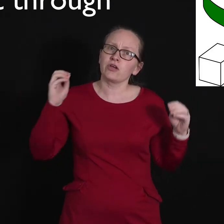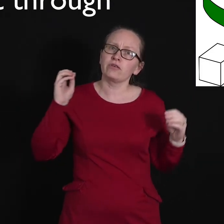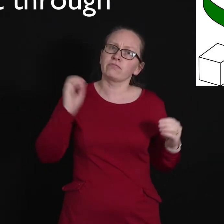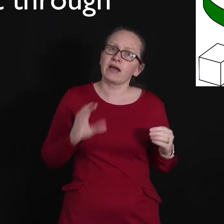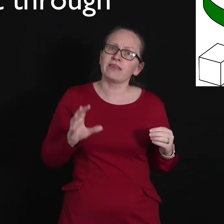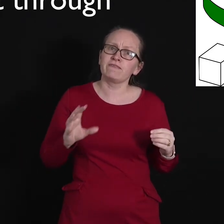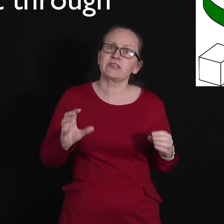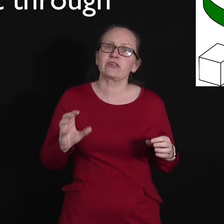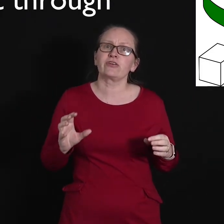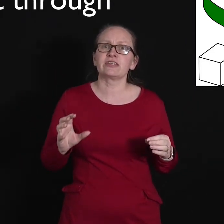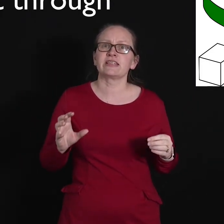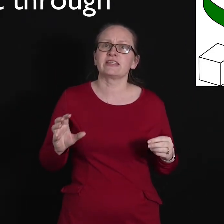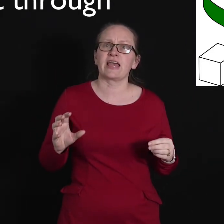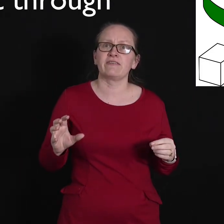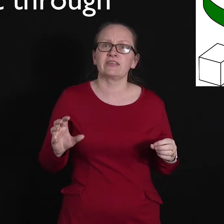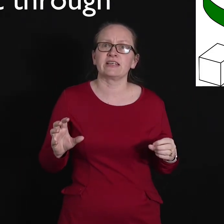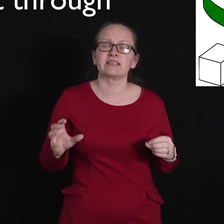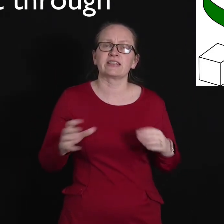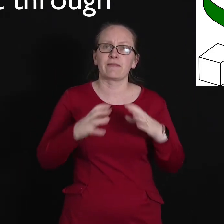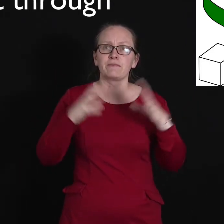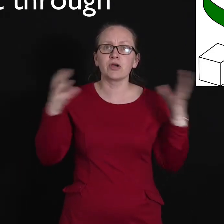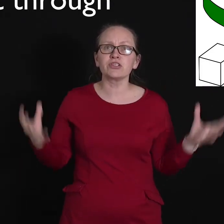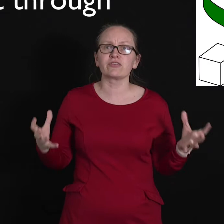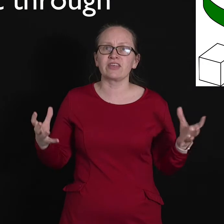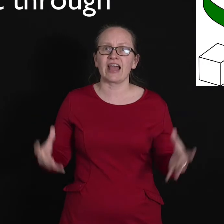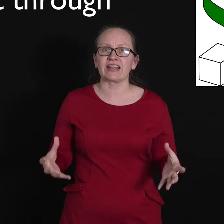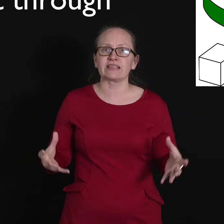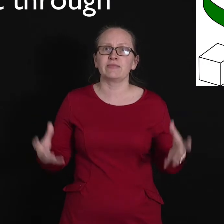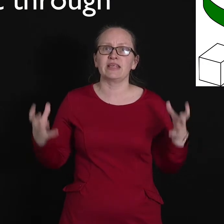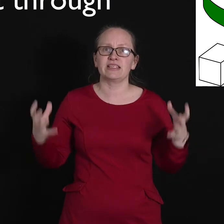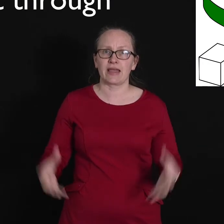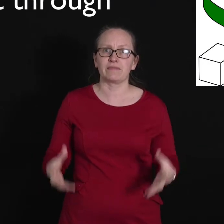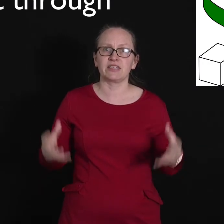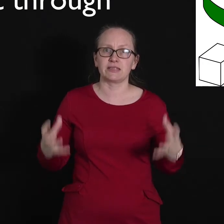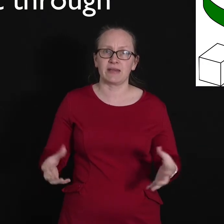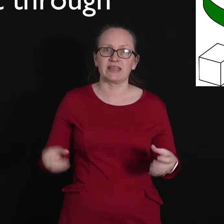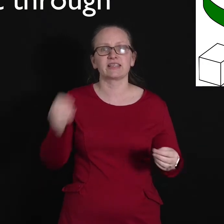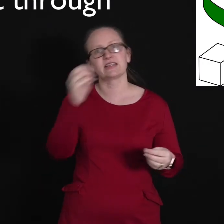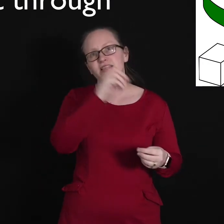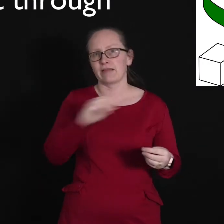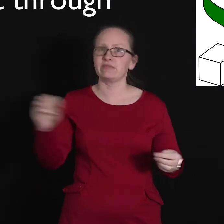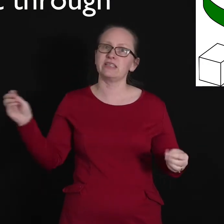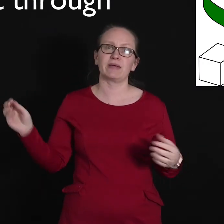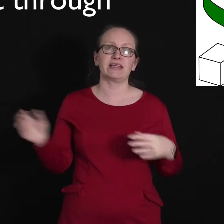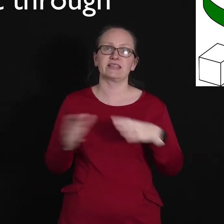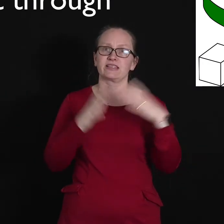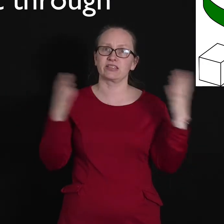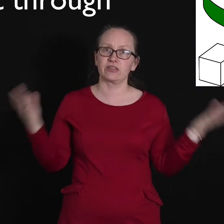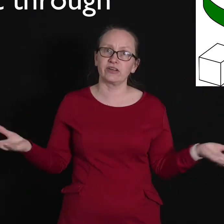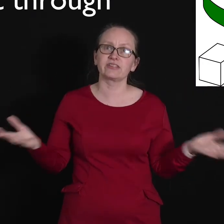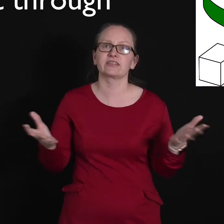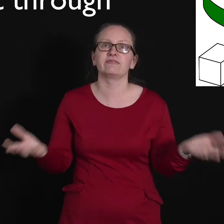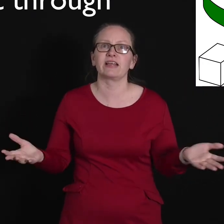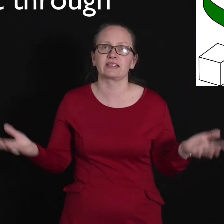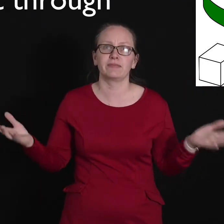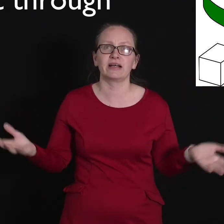So Rutherford saw this as evidence that most of the atom is empty space, as empty space does not deflect